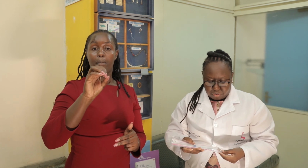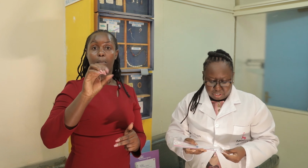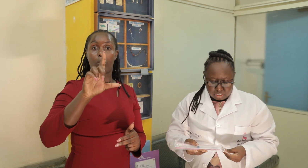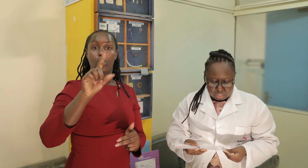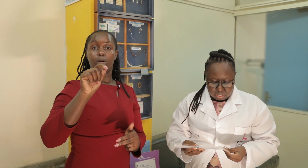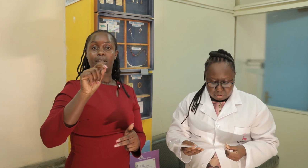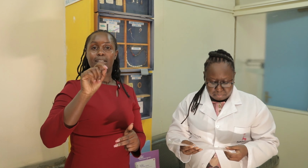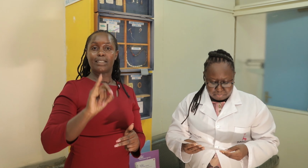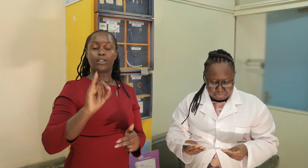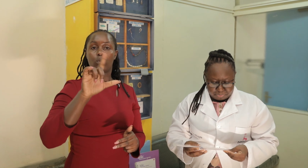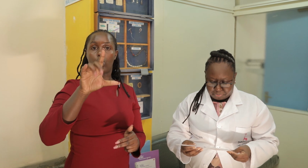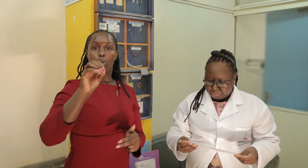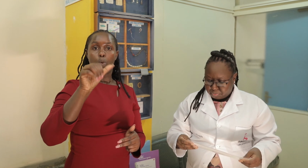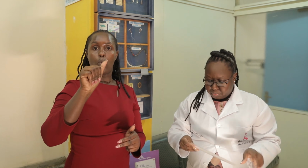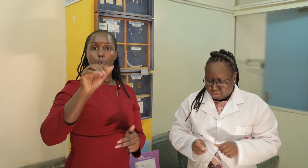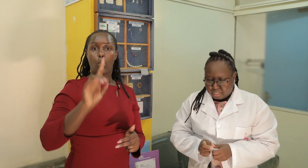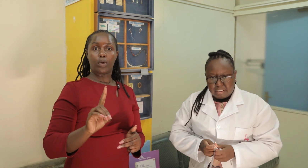The